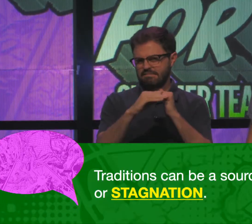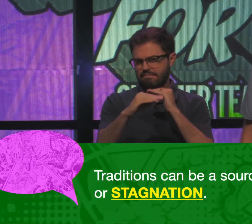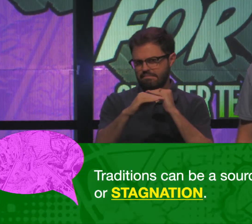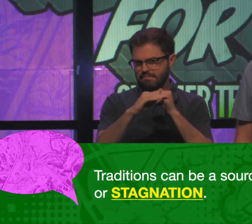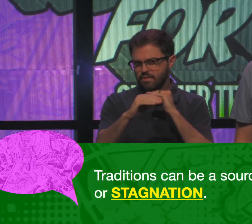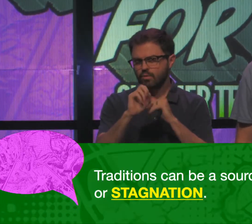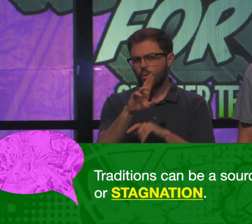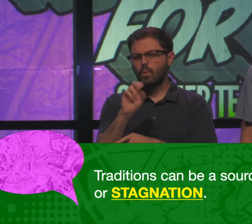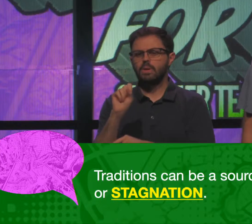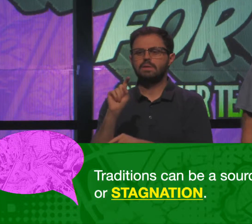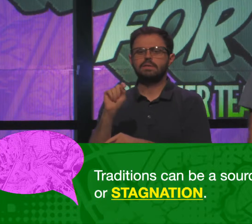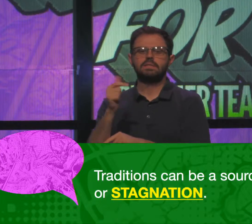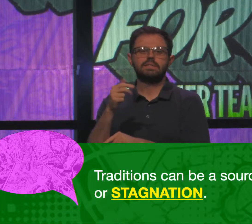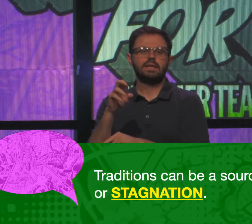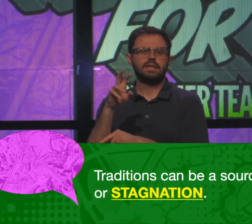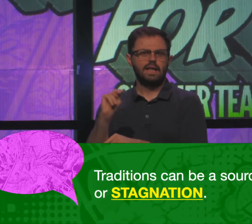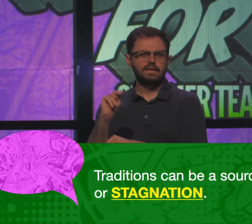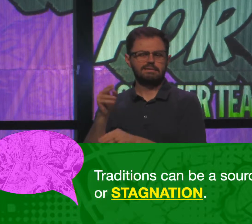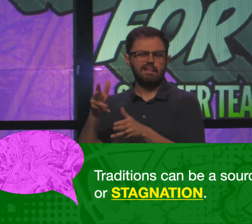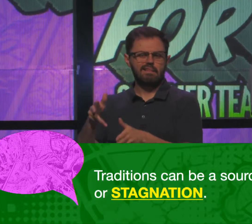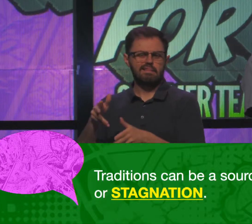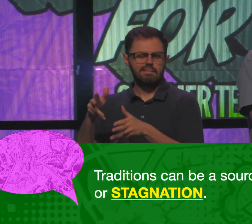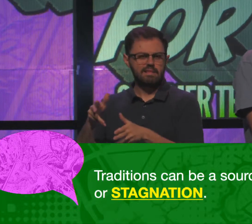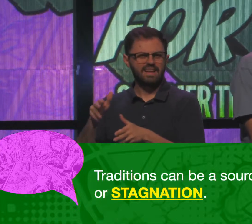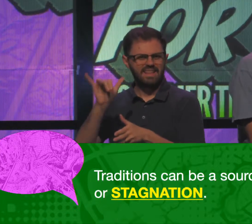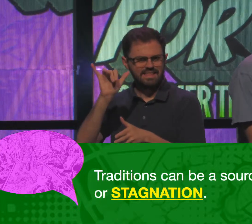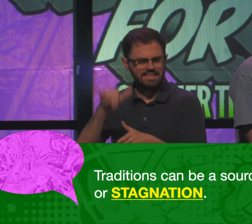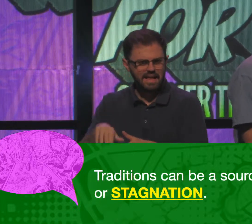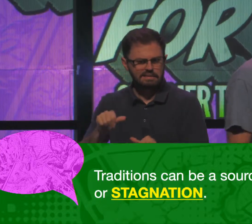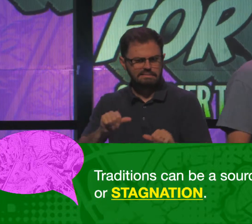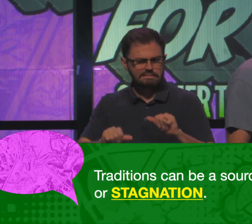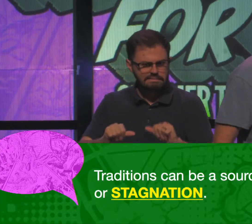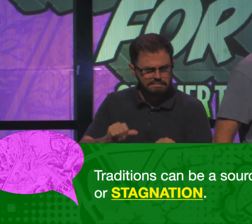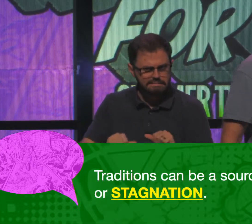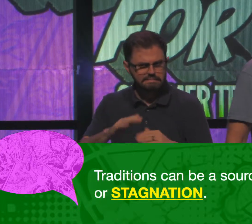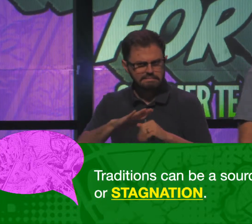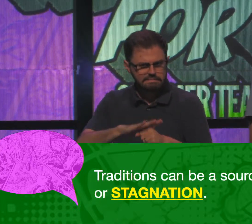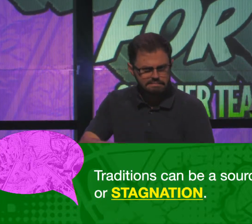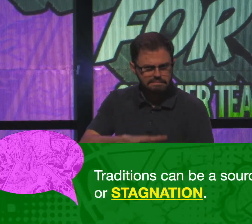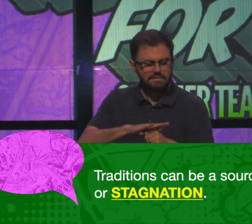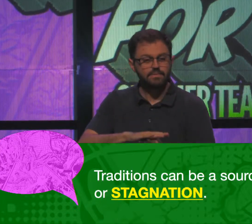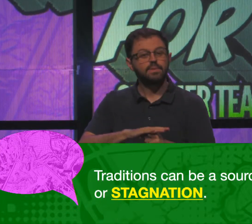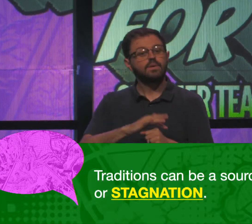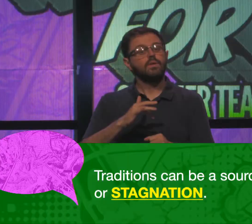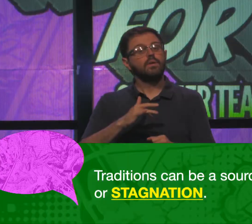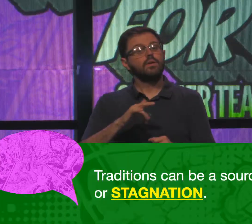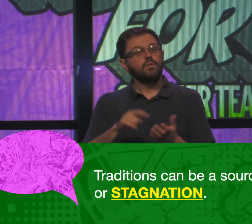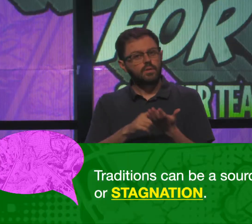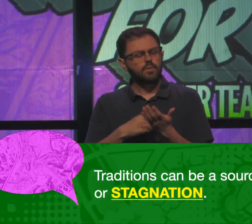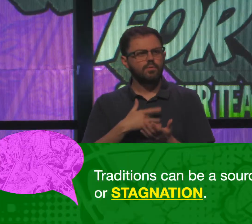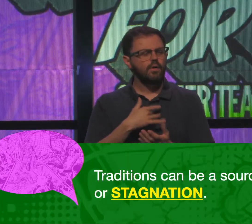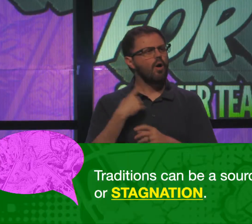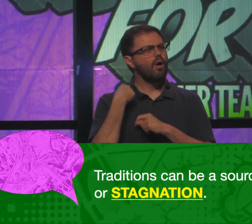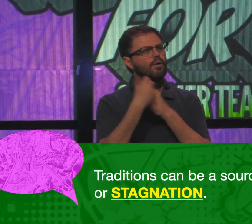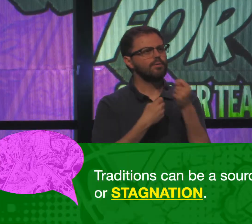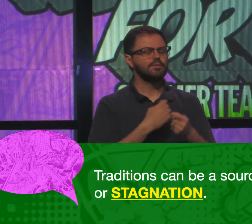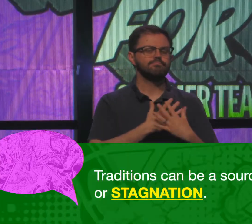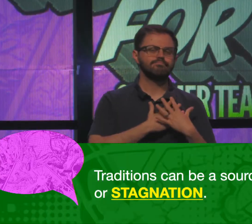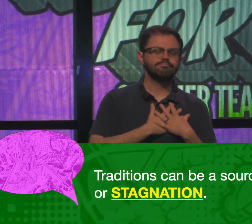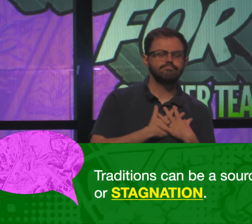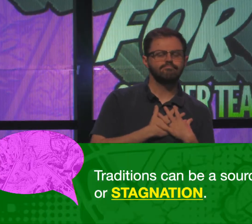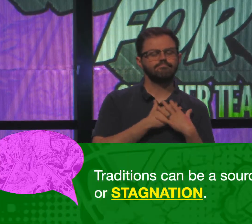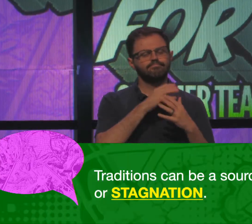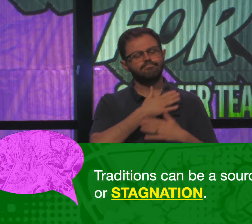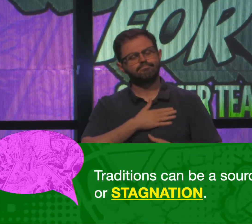tension, right? And that's why we feel it. Because, there's something about tradition that makes me feel warm and fuzzy, and these traditions that we have, and I like it, right? But it's